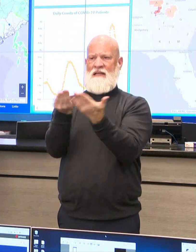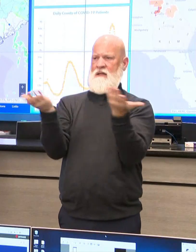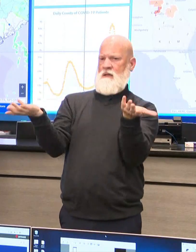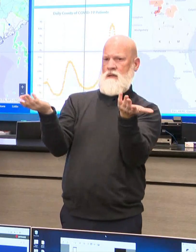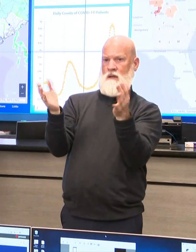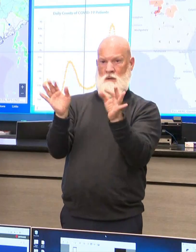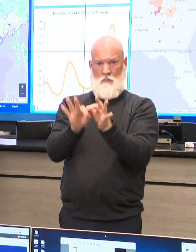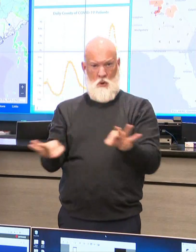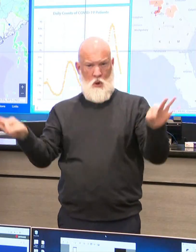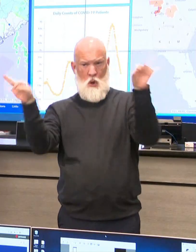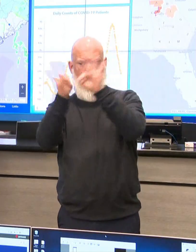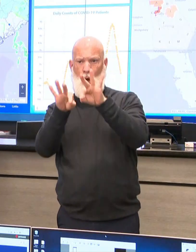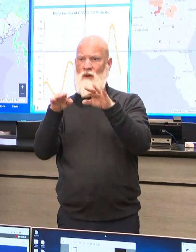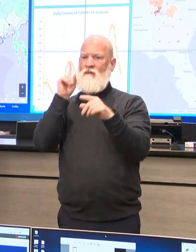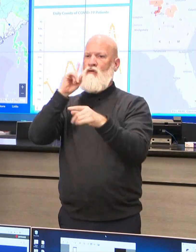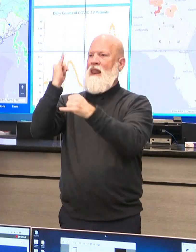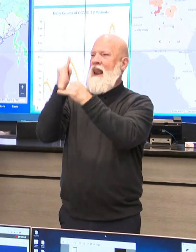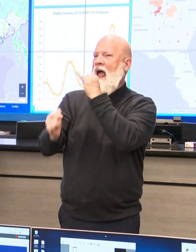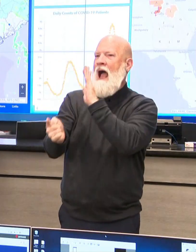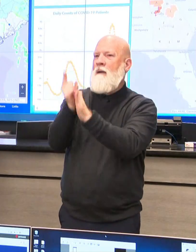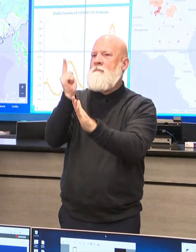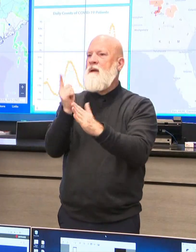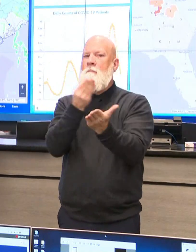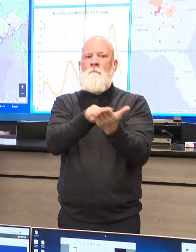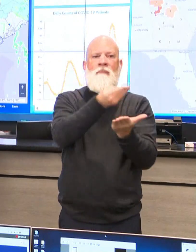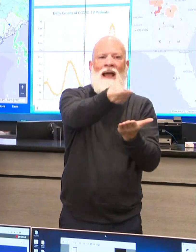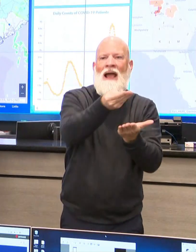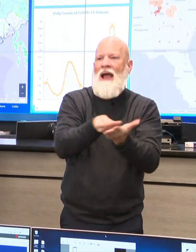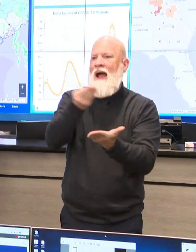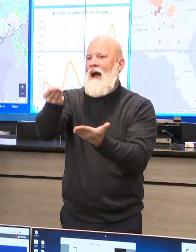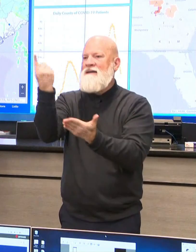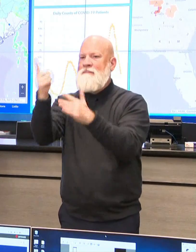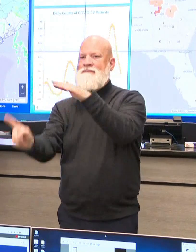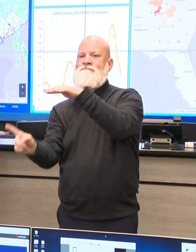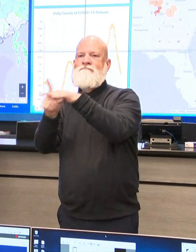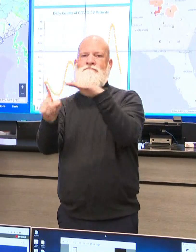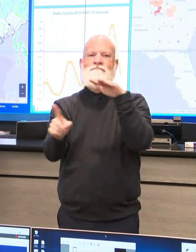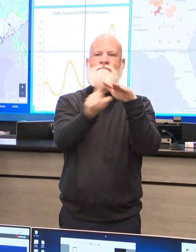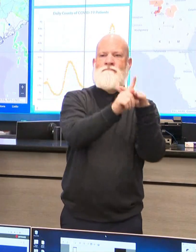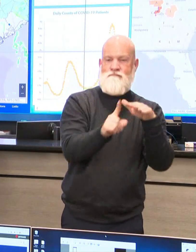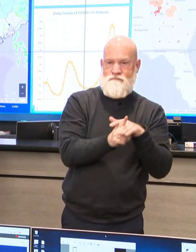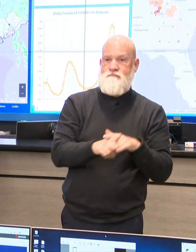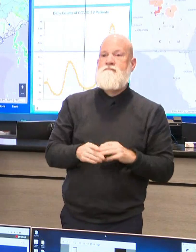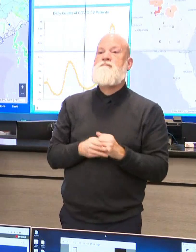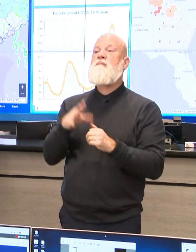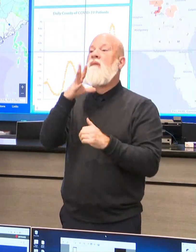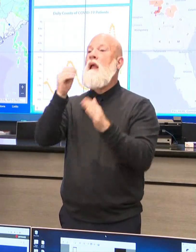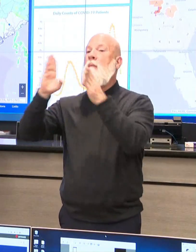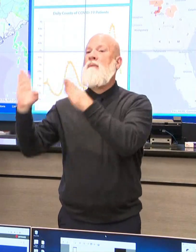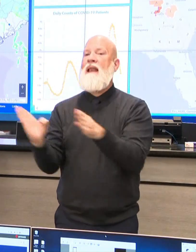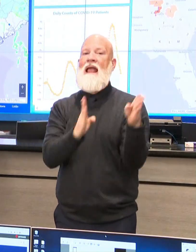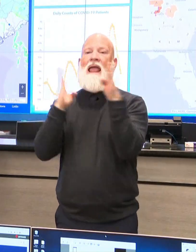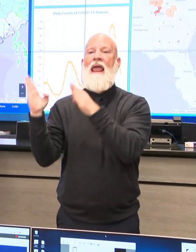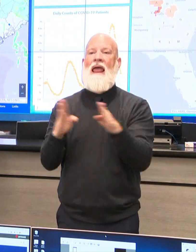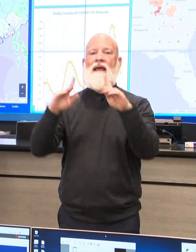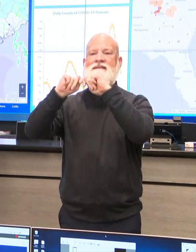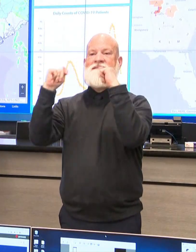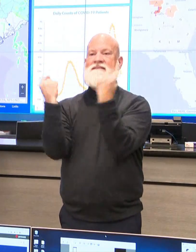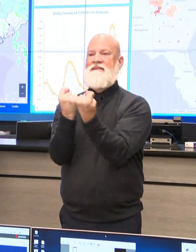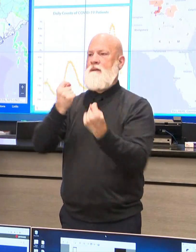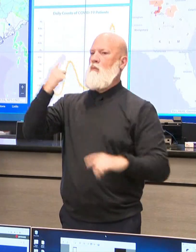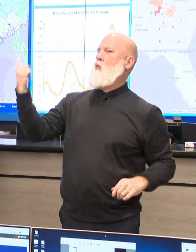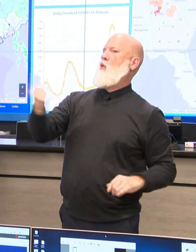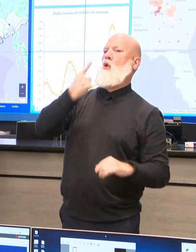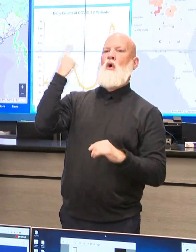minute purchases or things like that need to happen once we're up and running. Our planning team, which is obviously always in every situation,